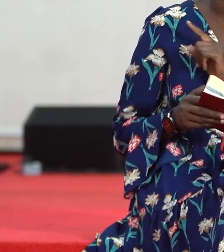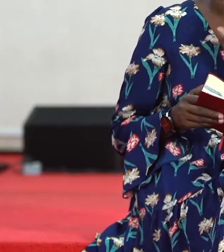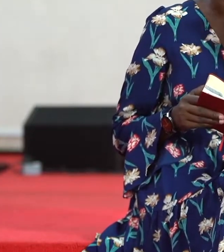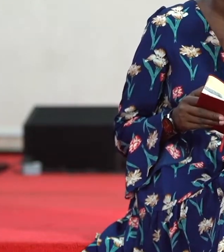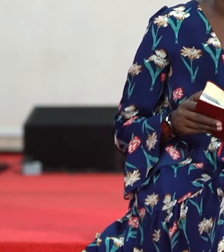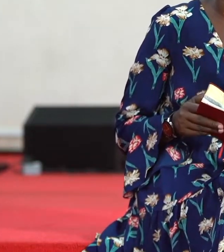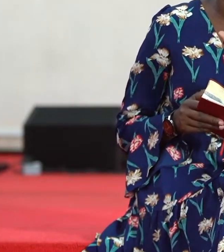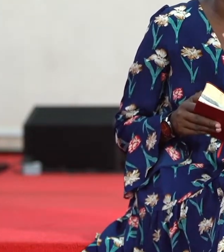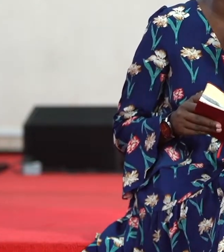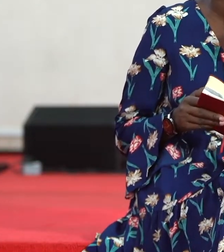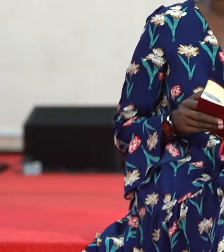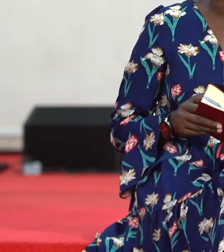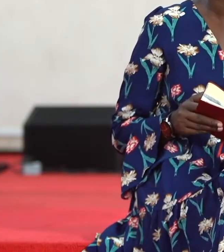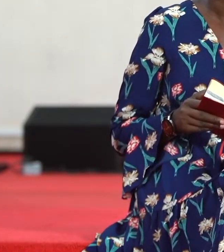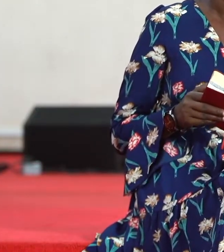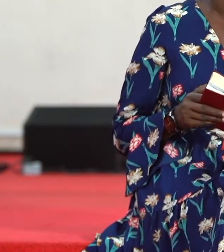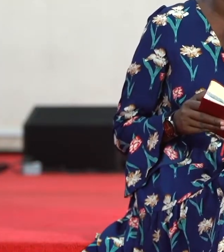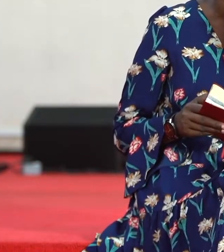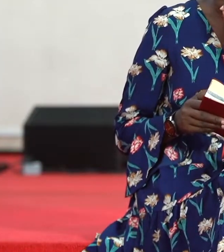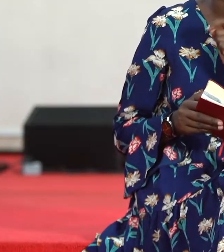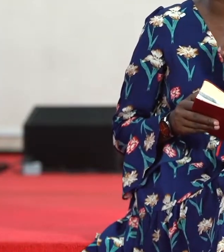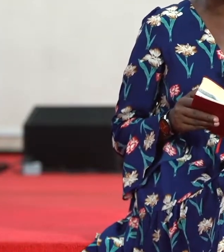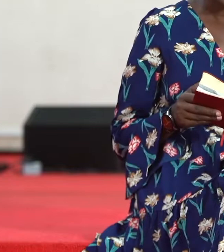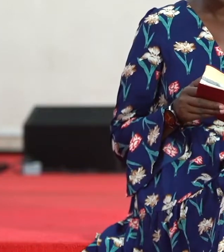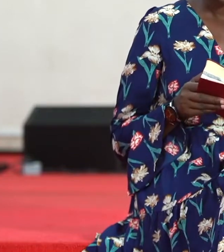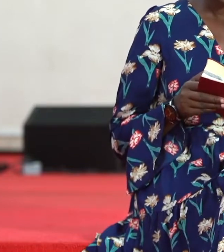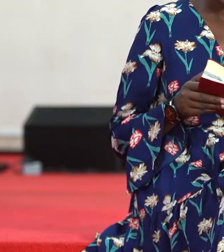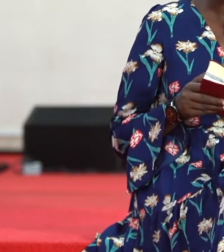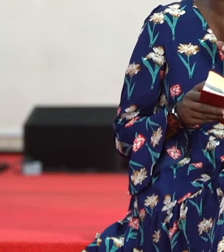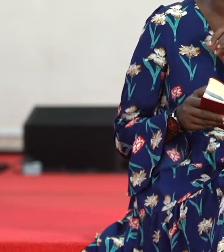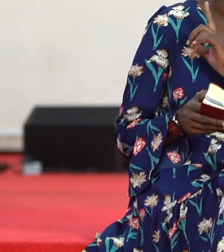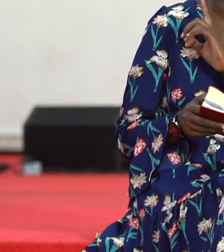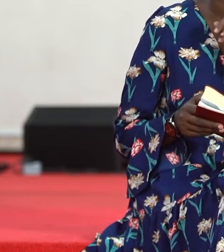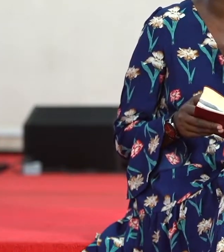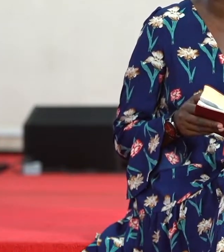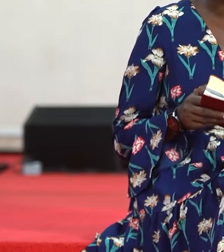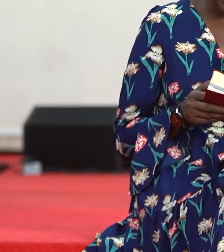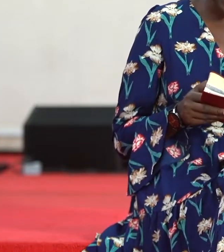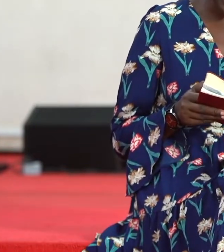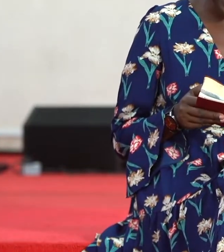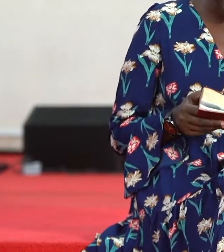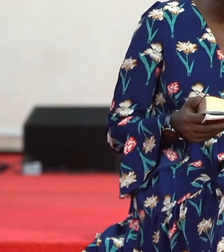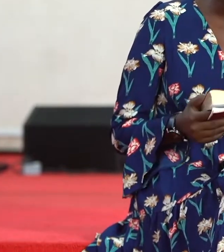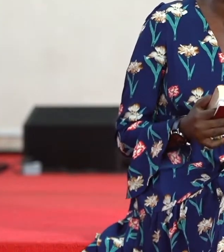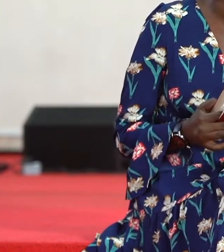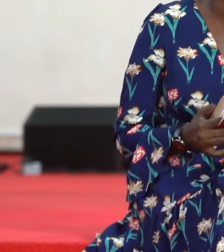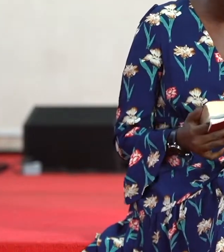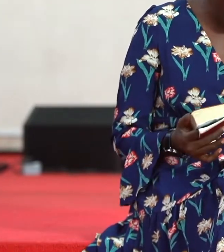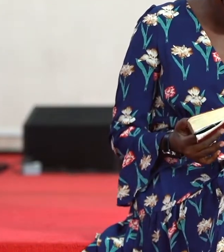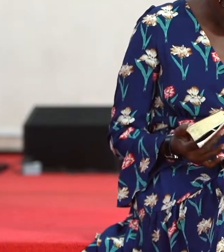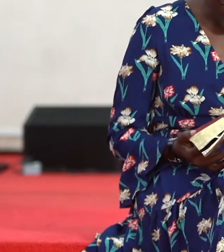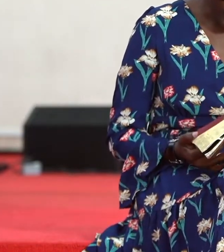had already chosen you and I to be his children. John chapter 1 verse 12, the Bible says that them